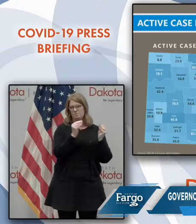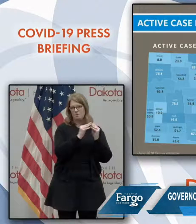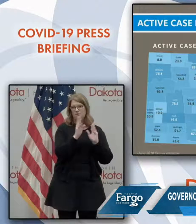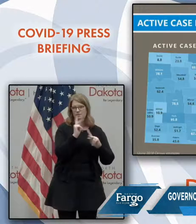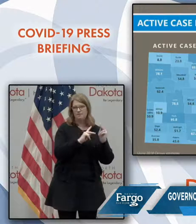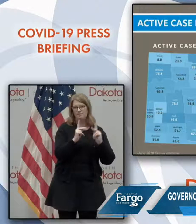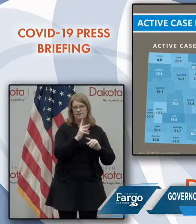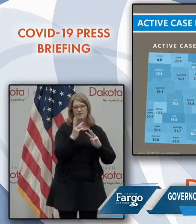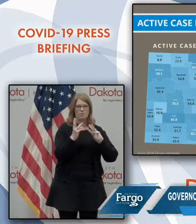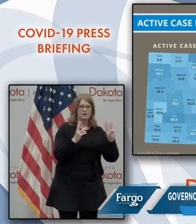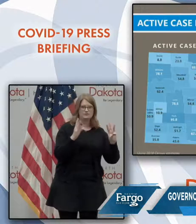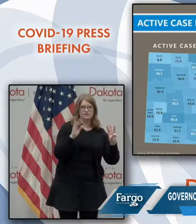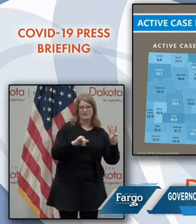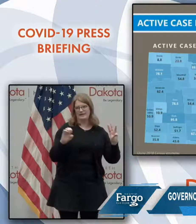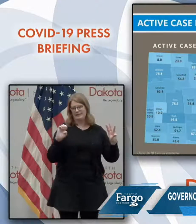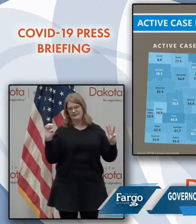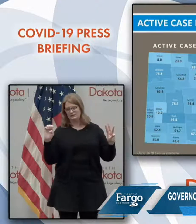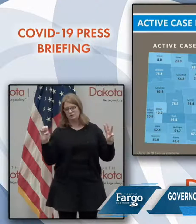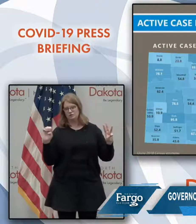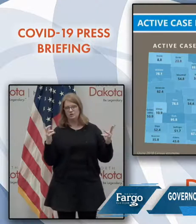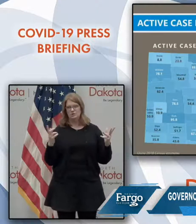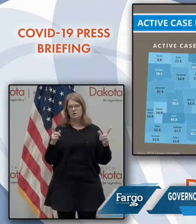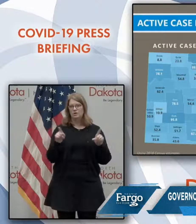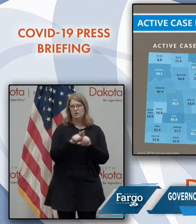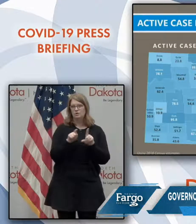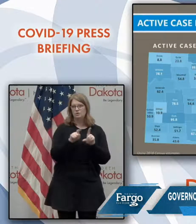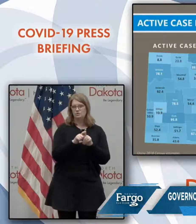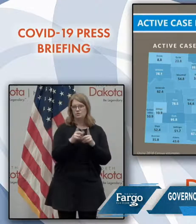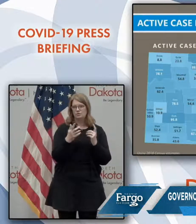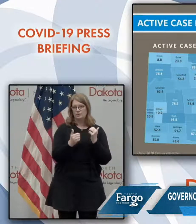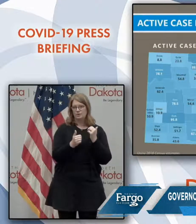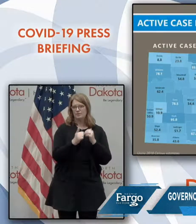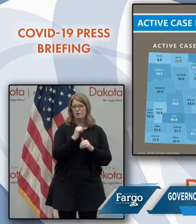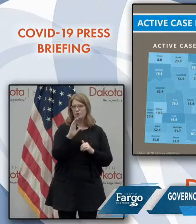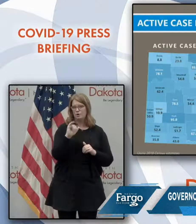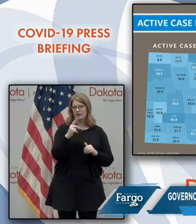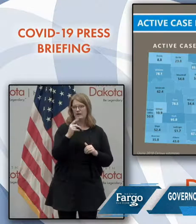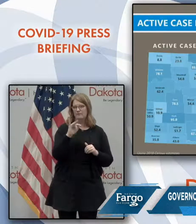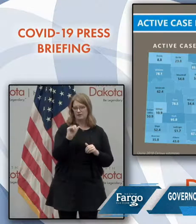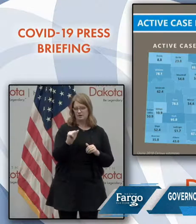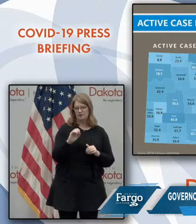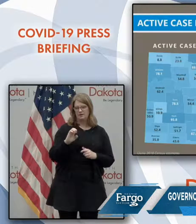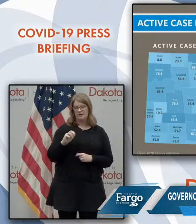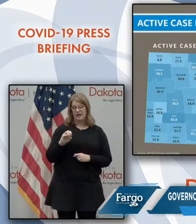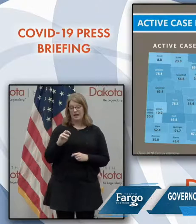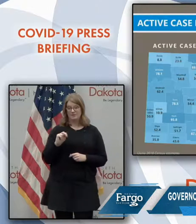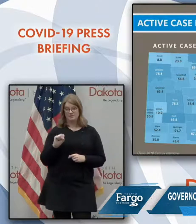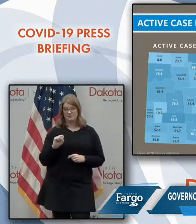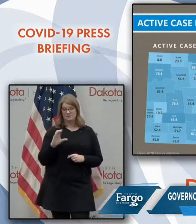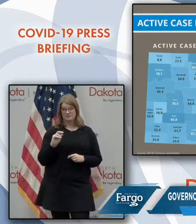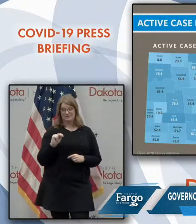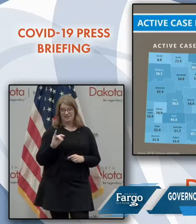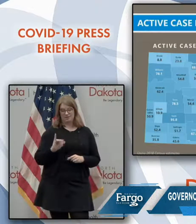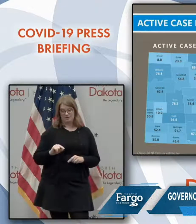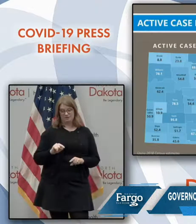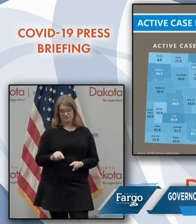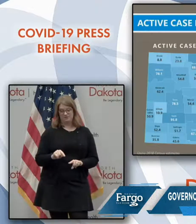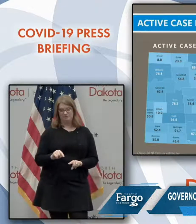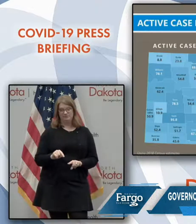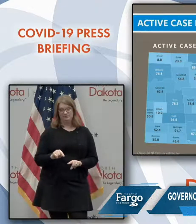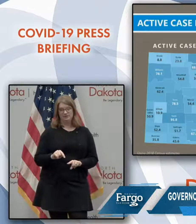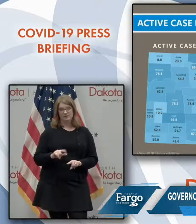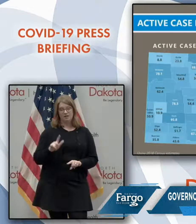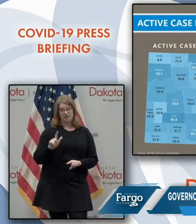counties. And so again, we also look at the per capita rate there. Emmons County leading the state in terms of a